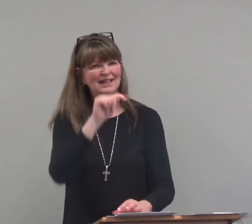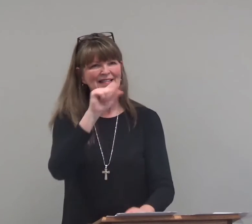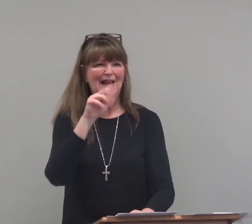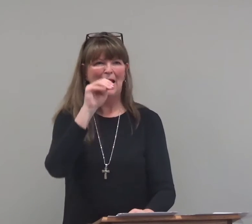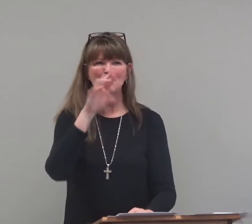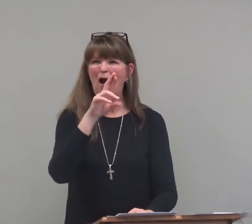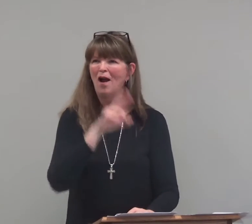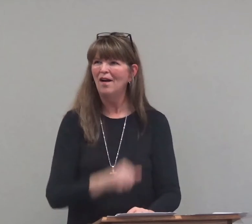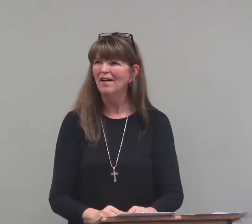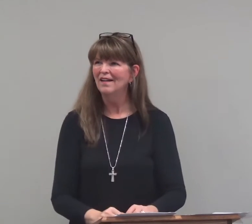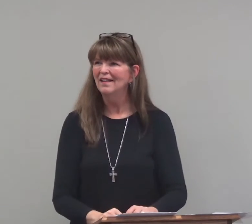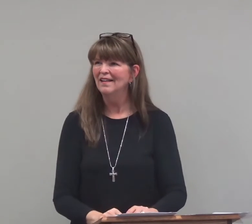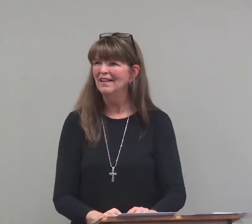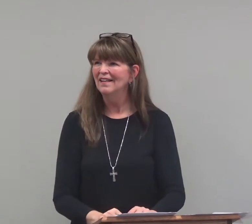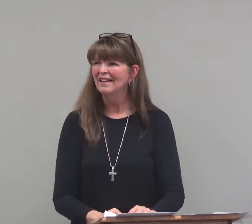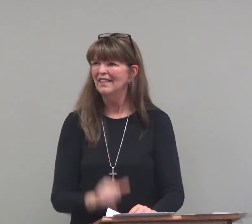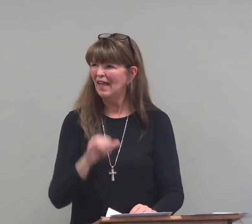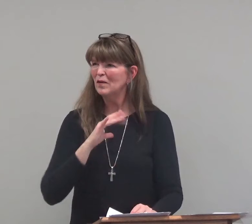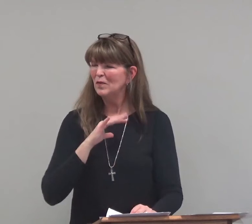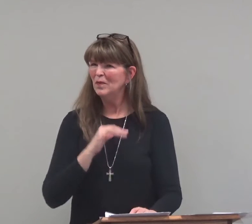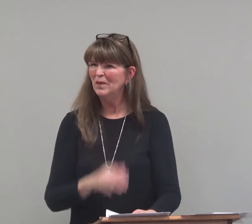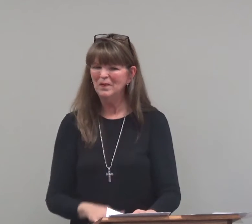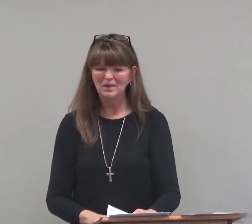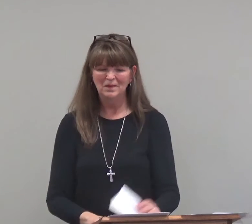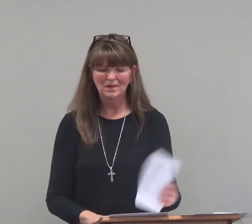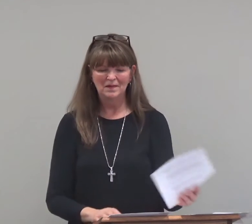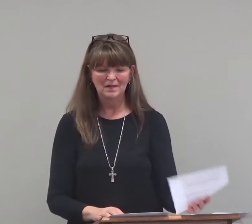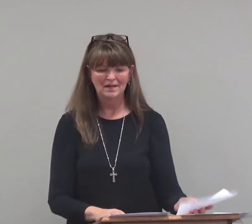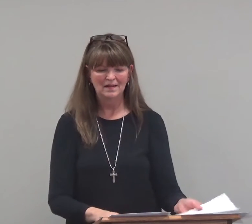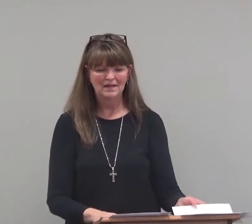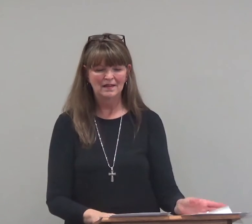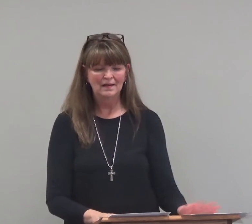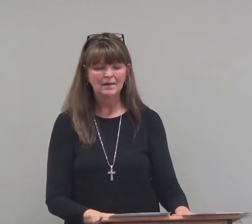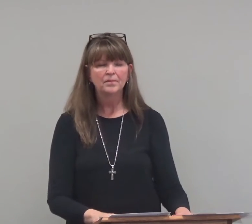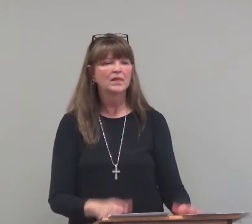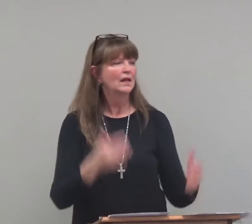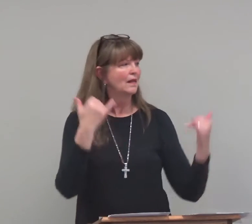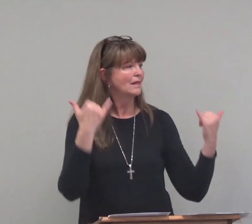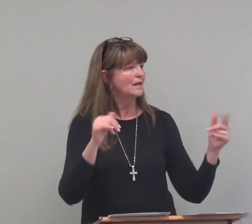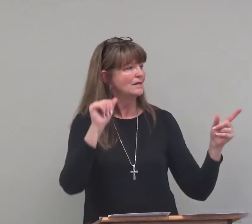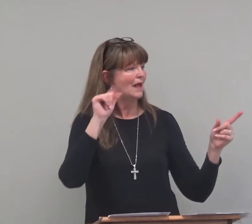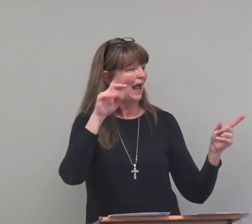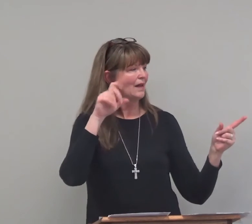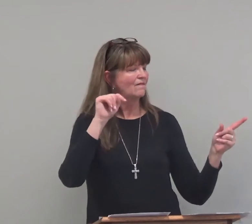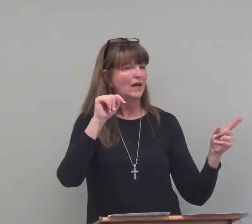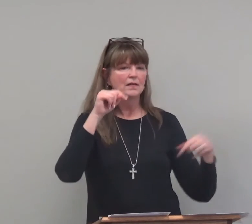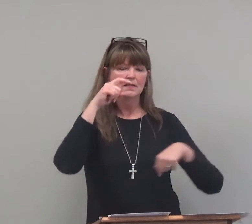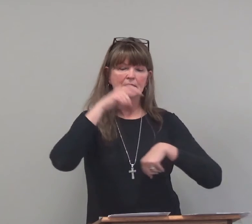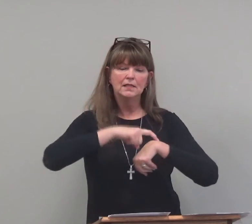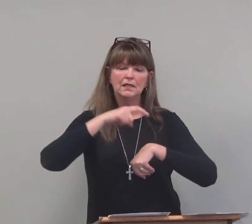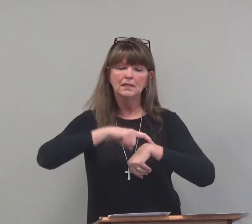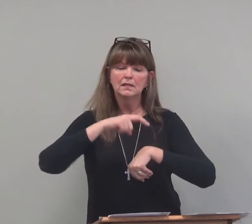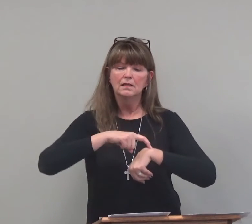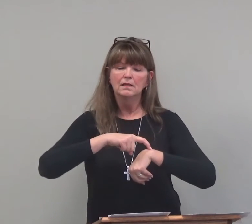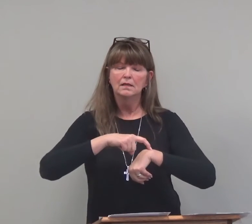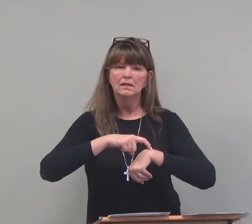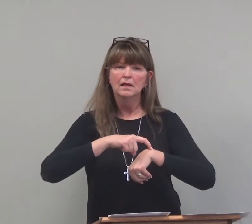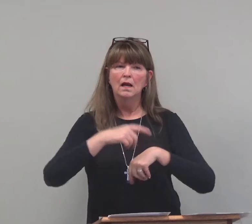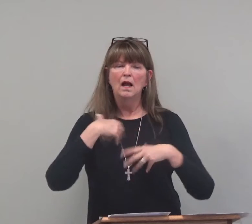Bathsheba was, who Tamar was. Isn't that cool to think about? Jesus heard those stories growing